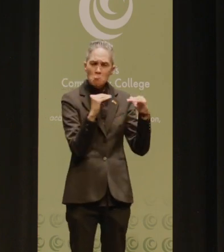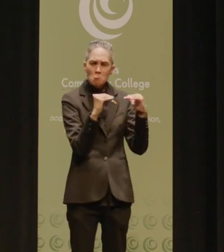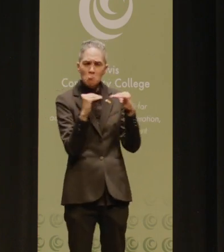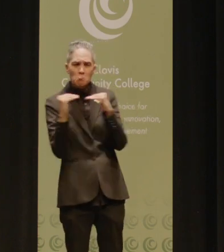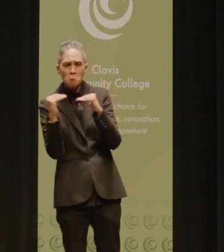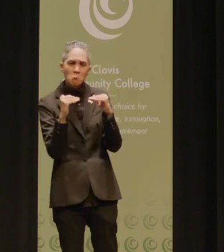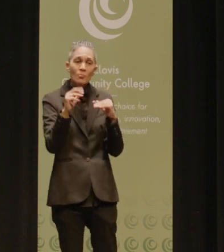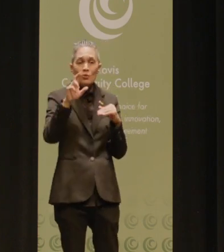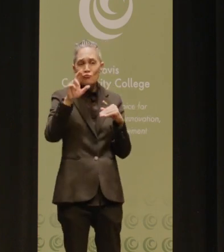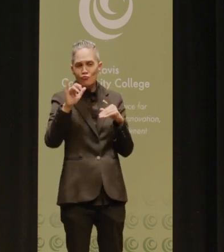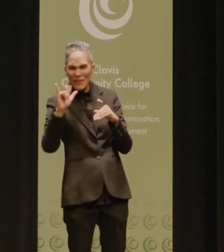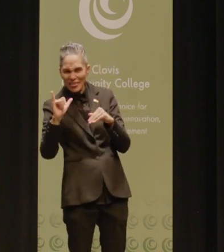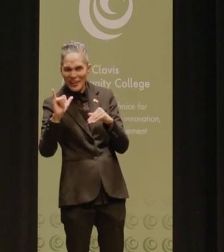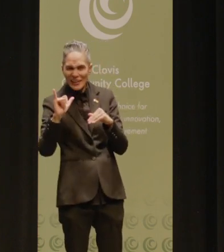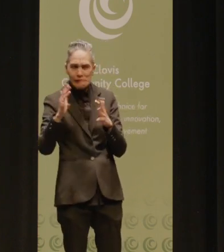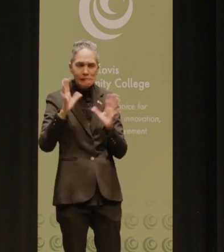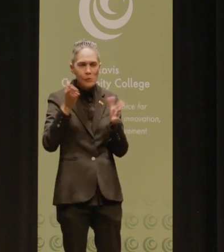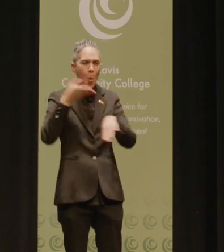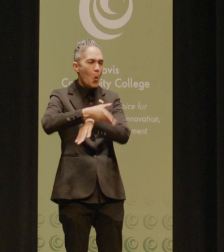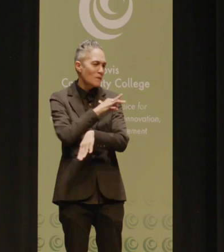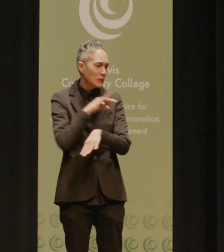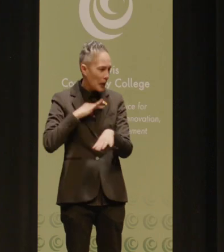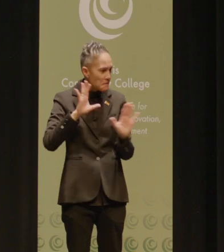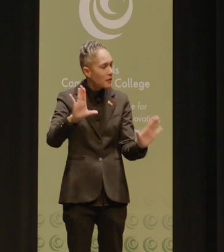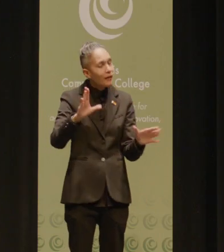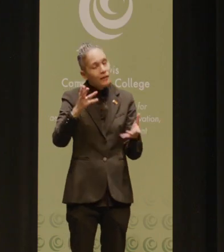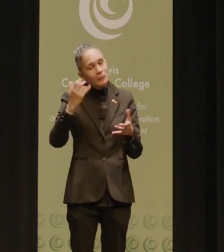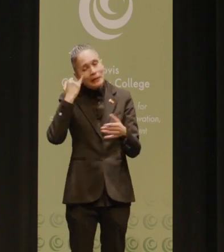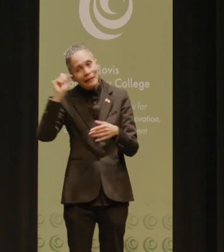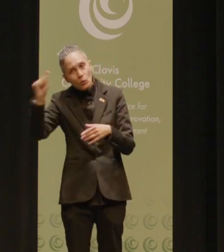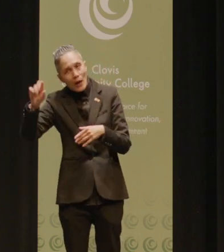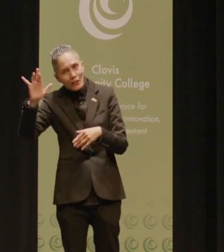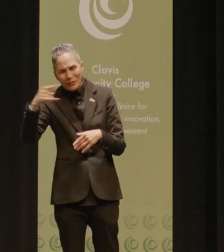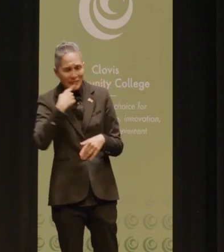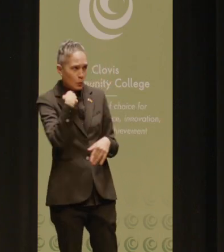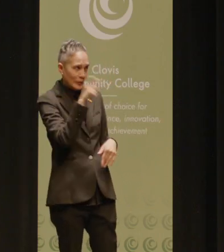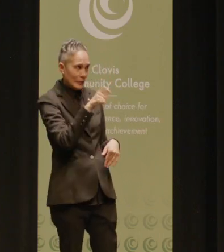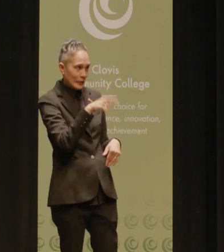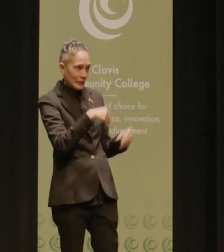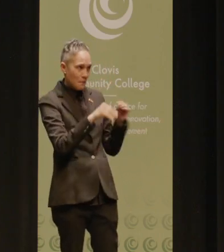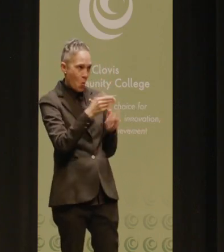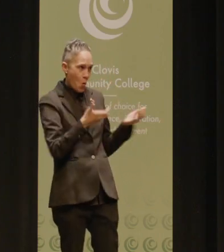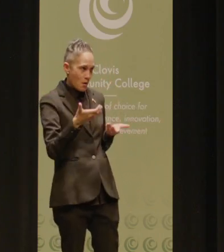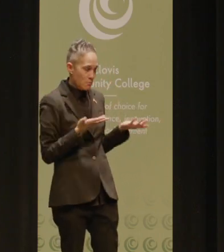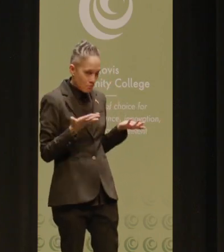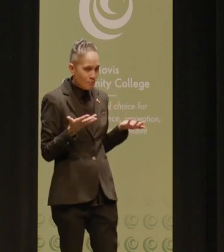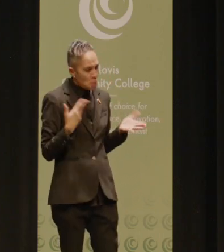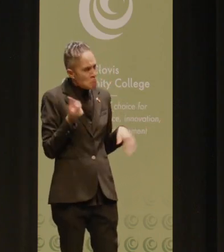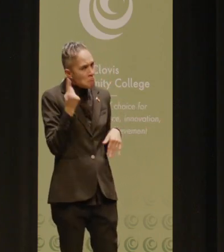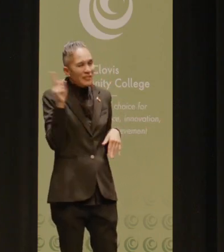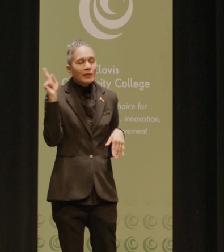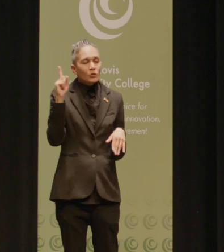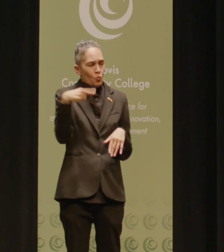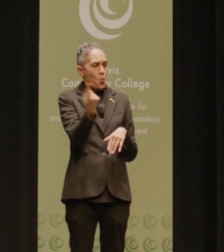perhaps Reedley being a little, what we would say, overstaffed. But again, if you talk to people at Reedley, they would say, no, we need more, and I understand. This